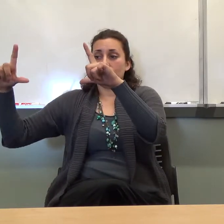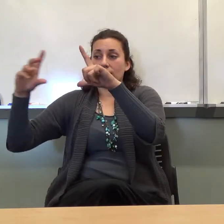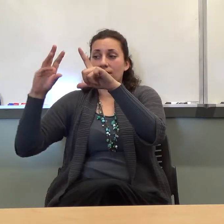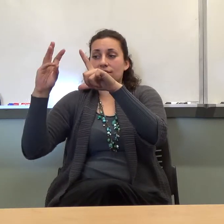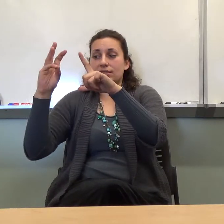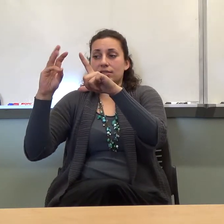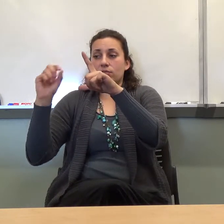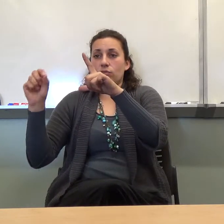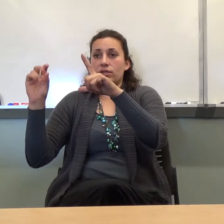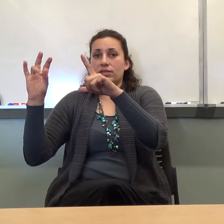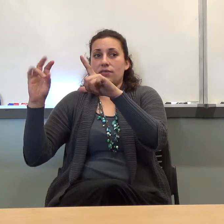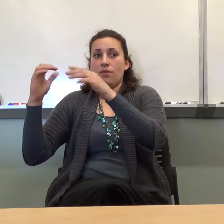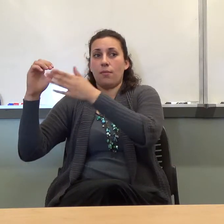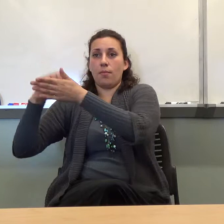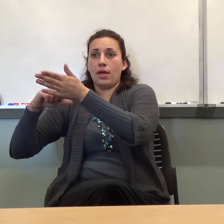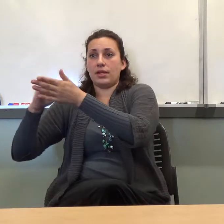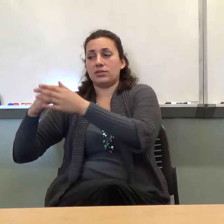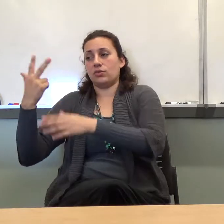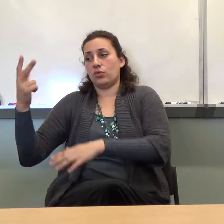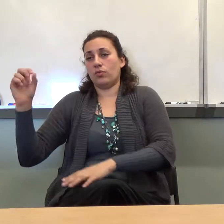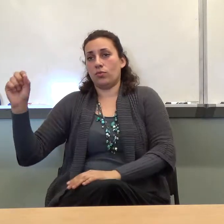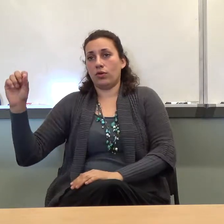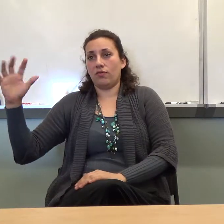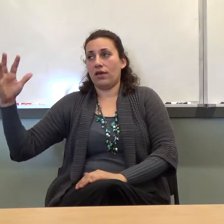minus 3.5 squared.